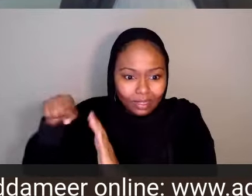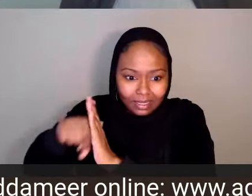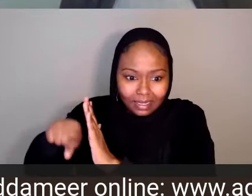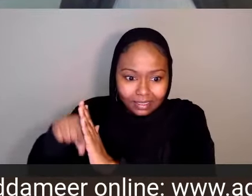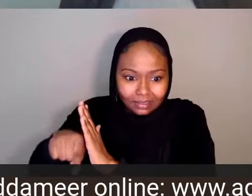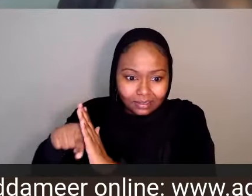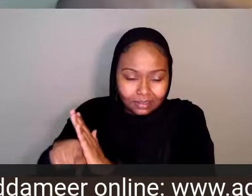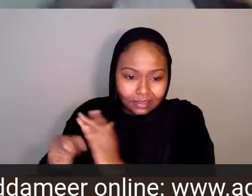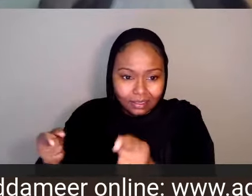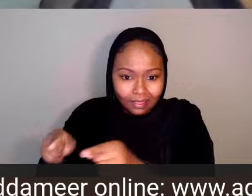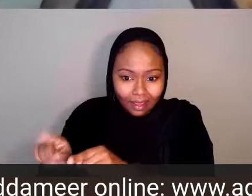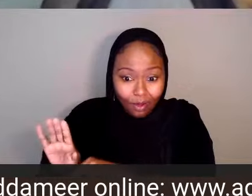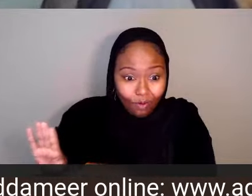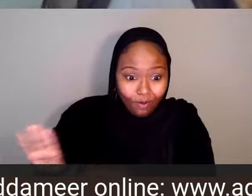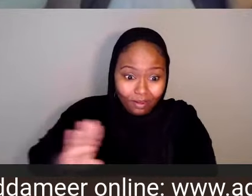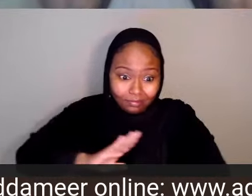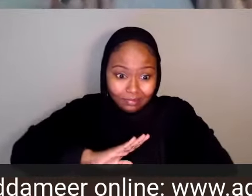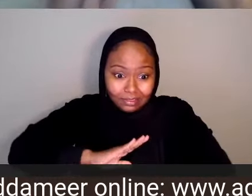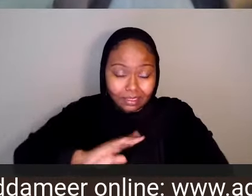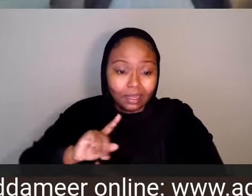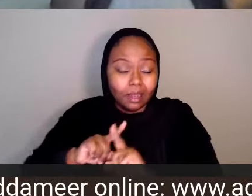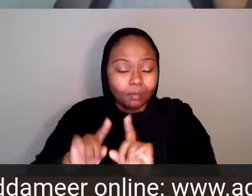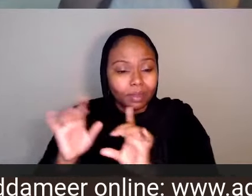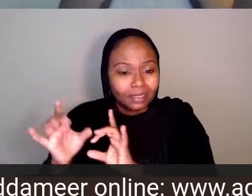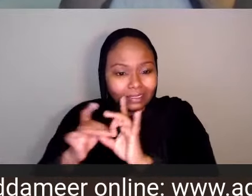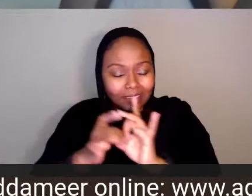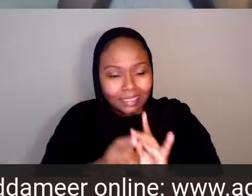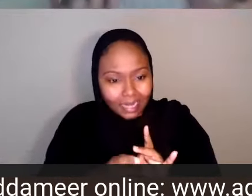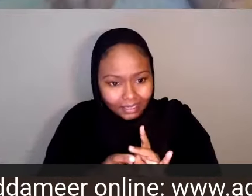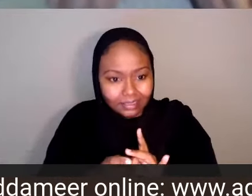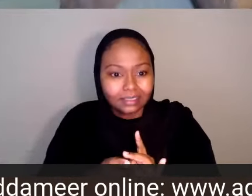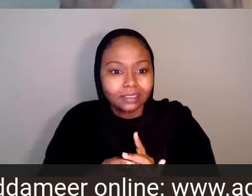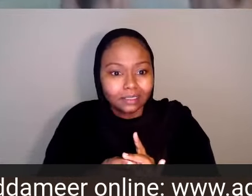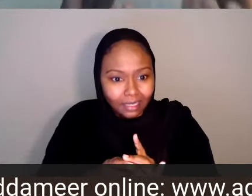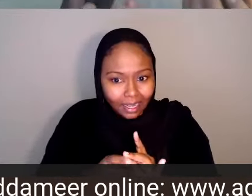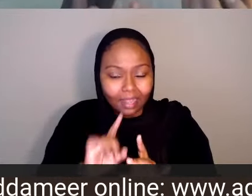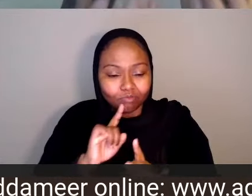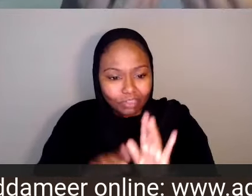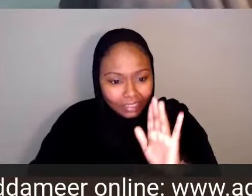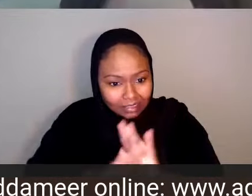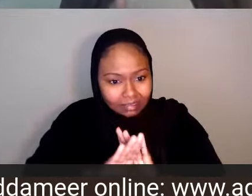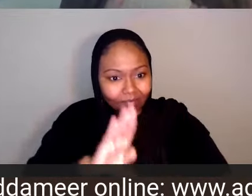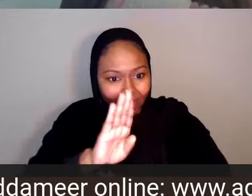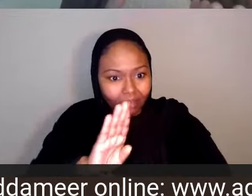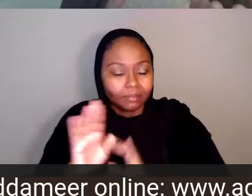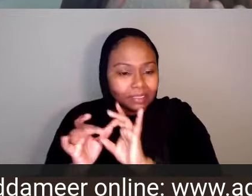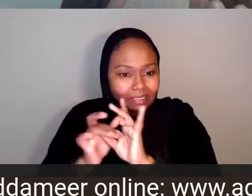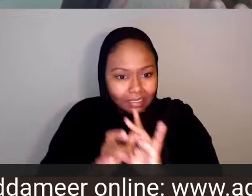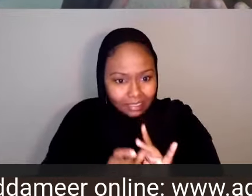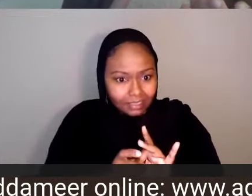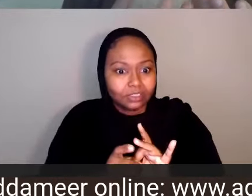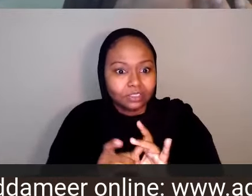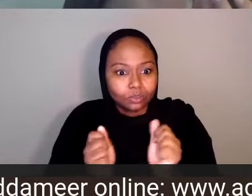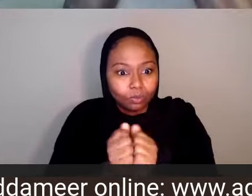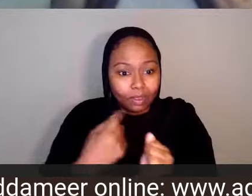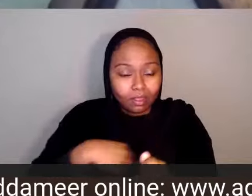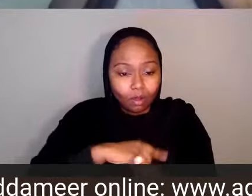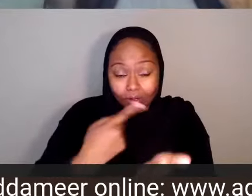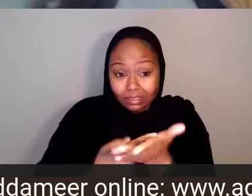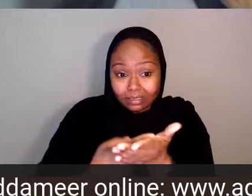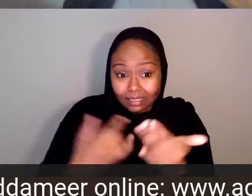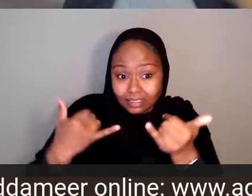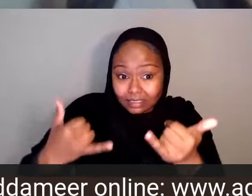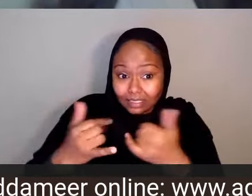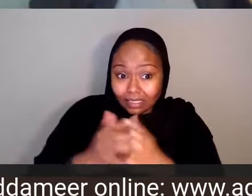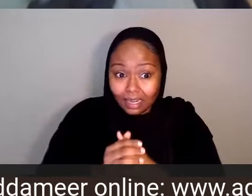occupied territories, but connect and develop these connections as our discussion today between policies